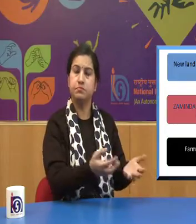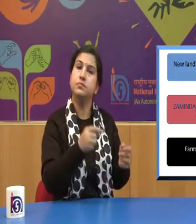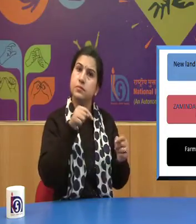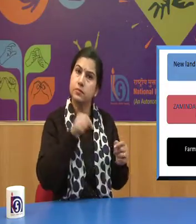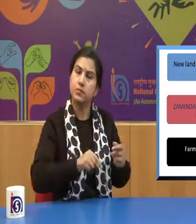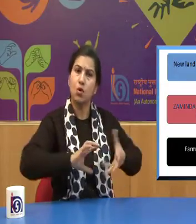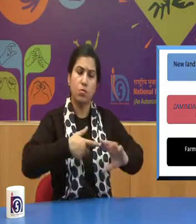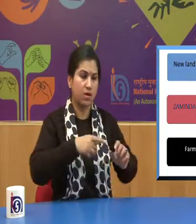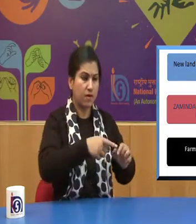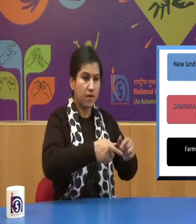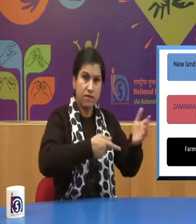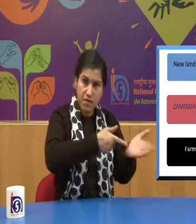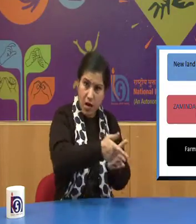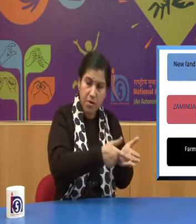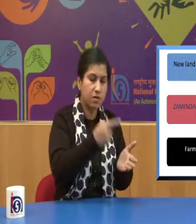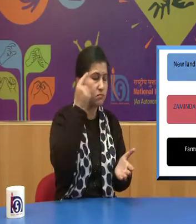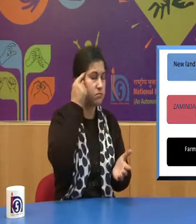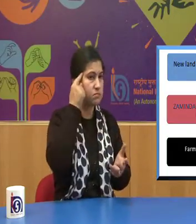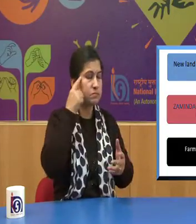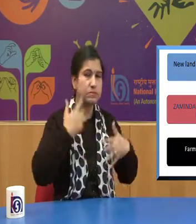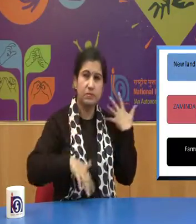This forced the farmers to borrow money from rich people.